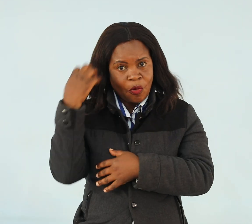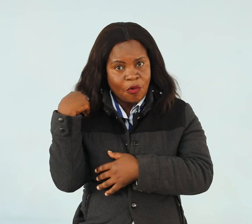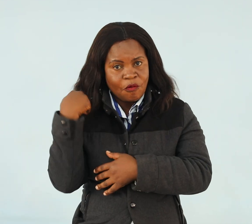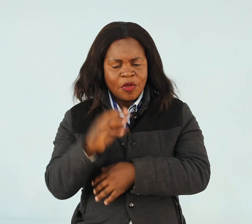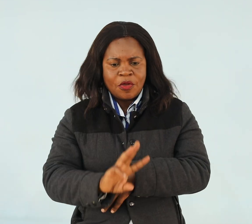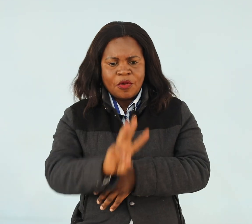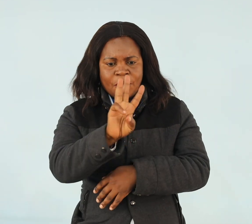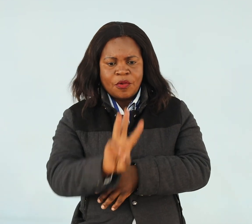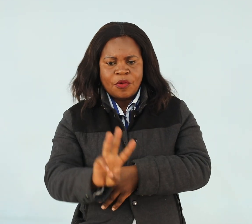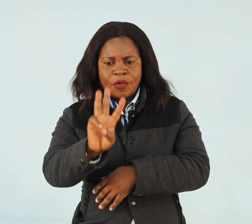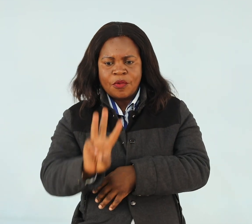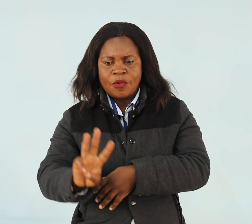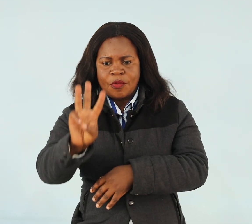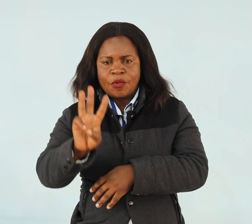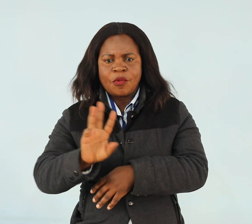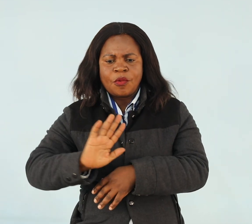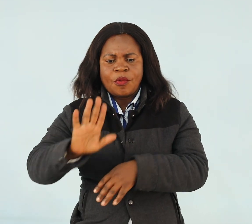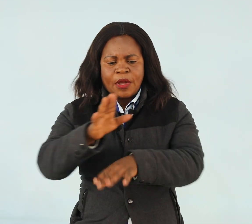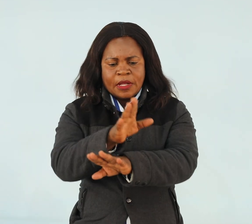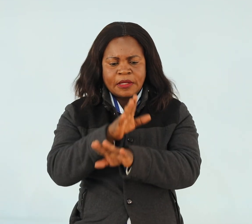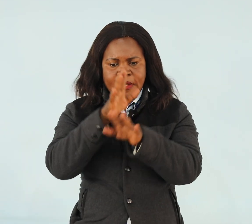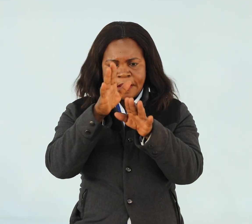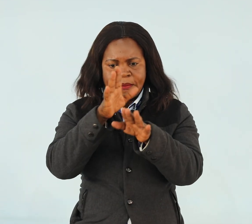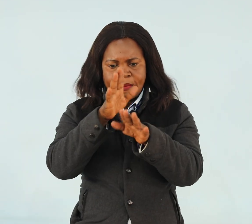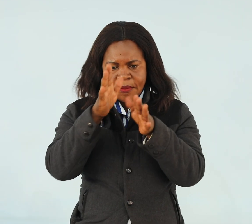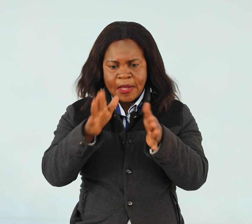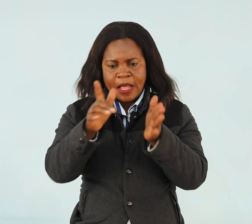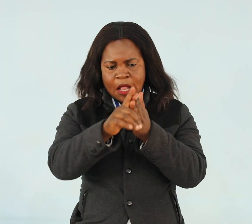the Zambia Law Development Commission.